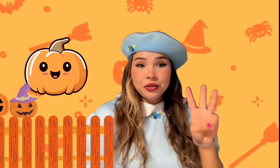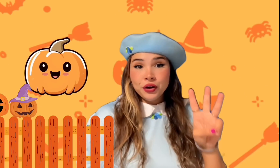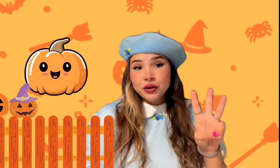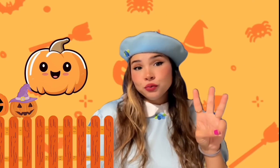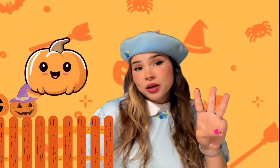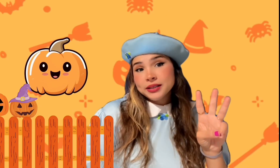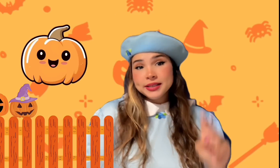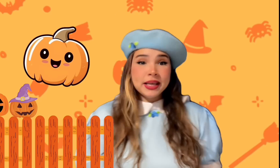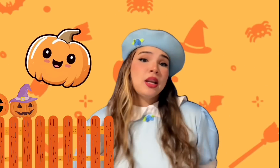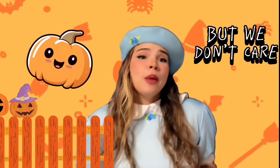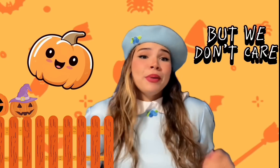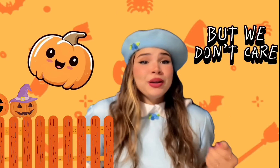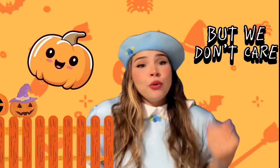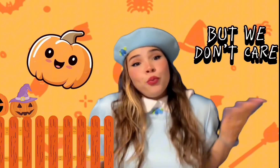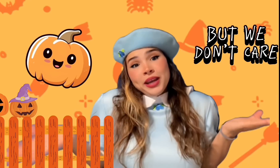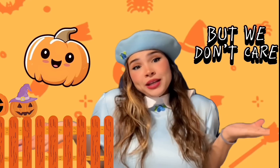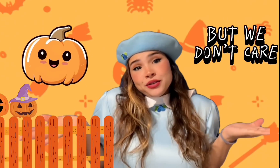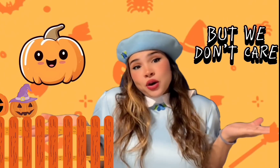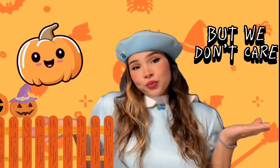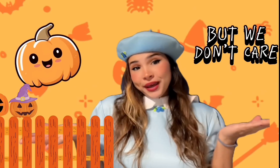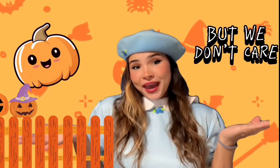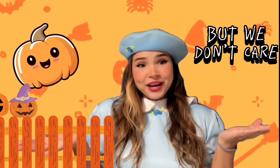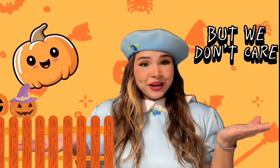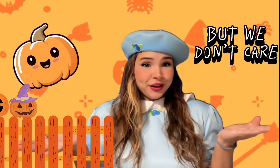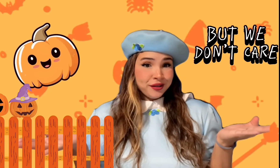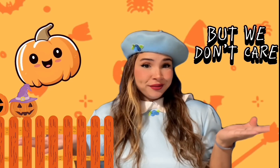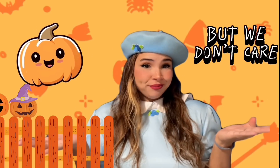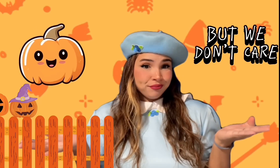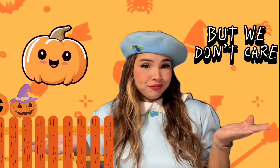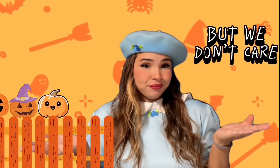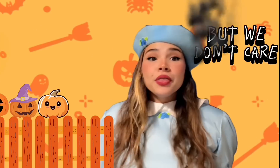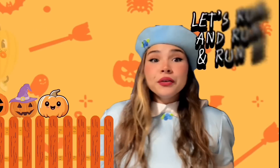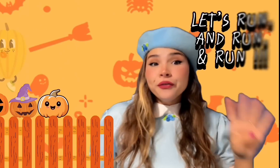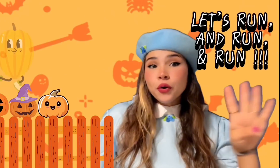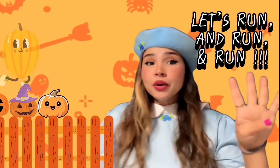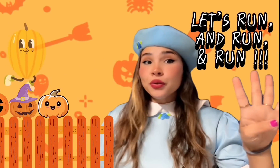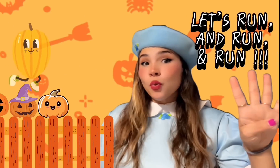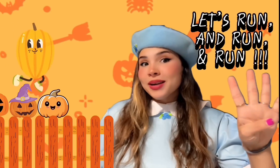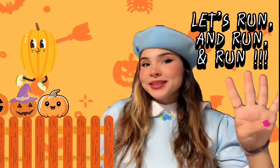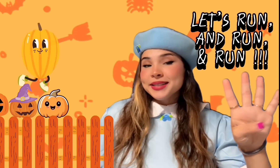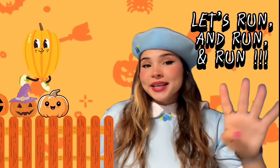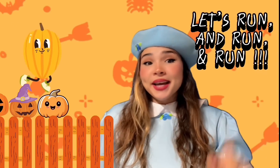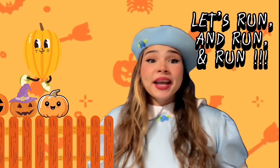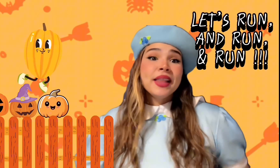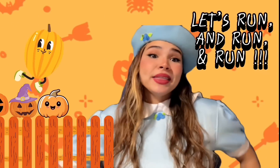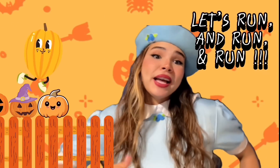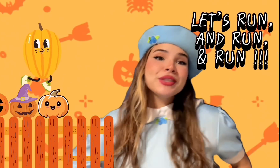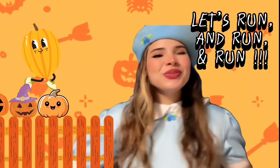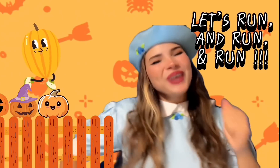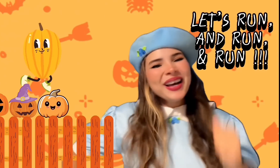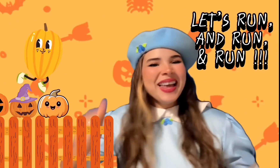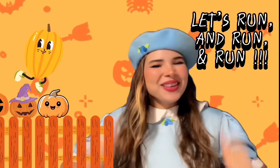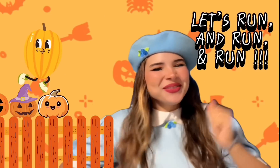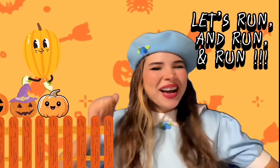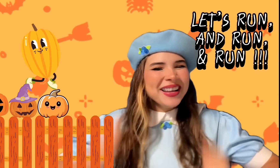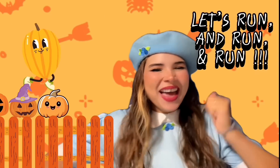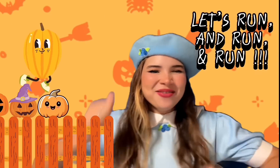third one said, "But we don't care." The fourth one said, "Let's run and run and